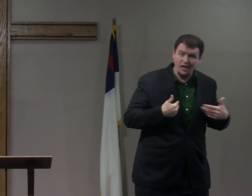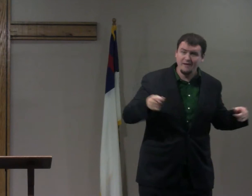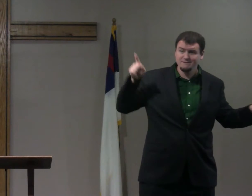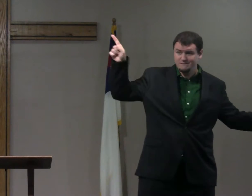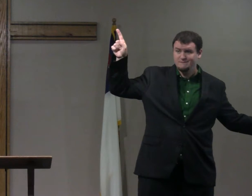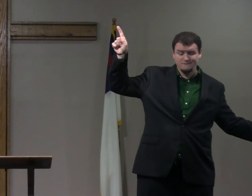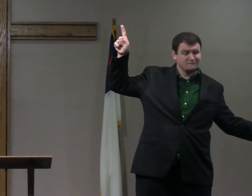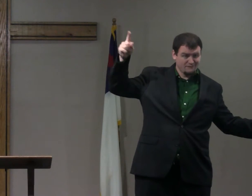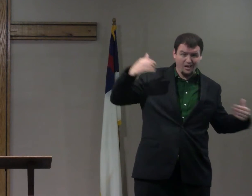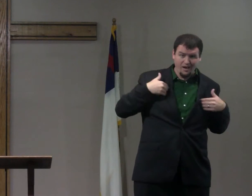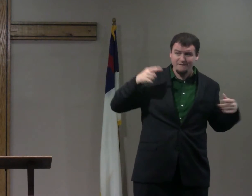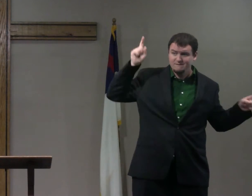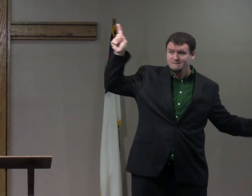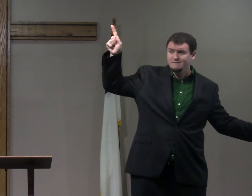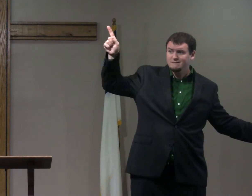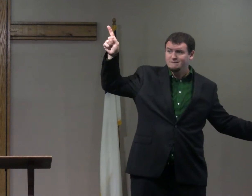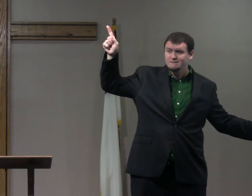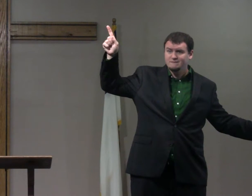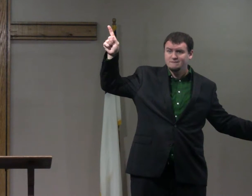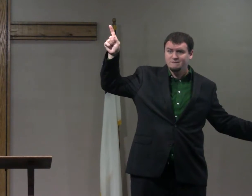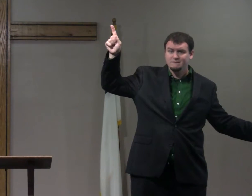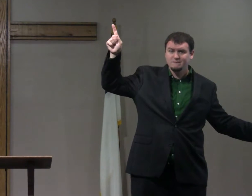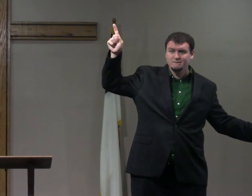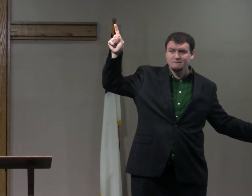Just like there is a heaven, there is a hell.